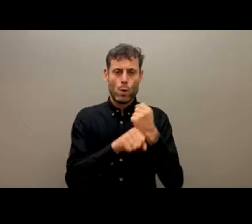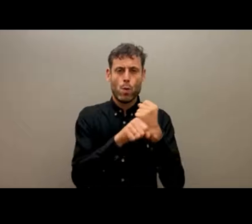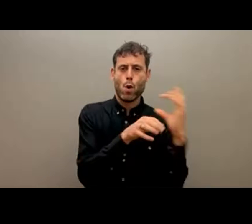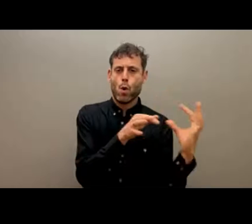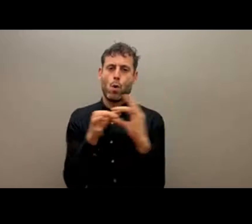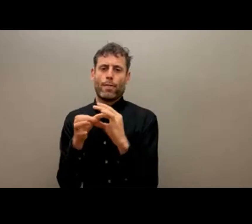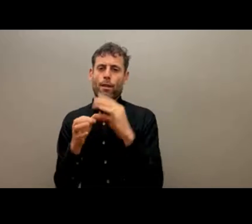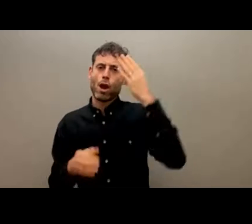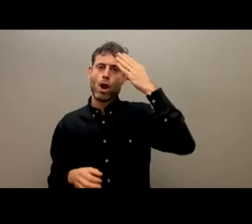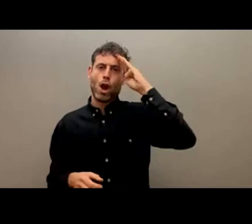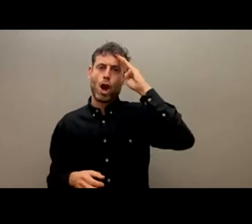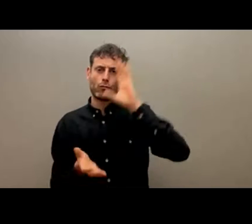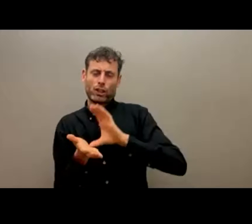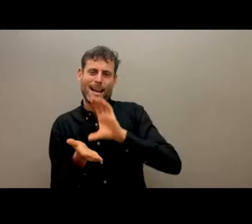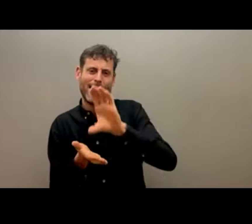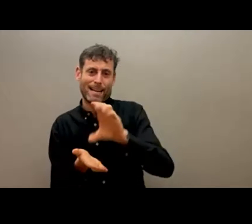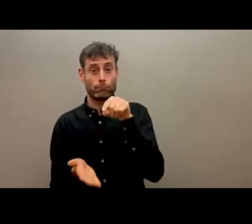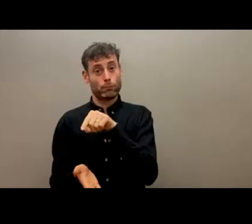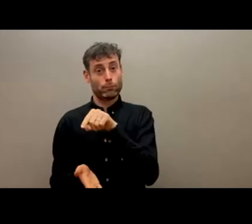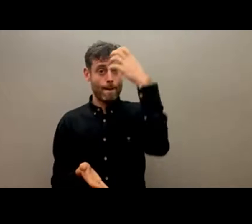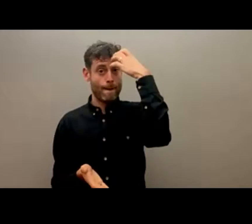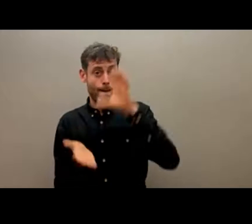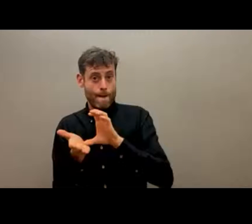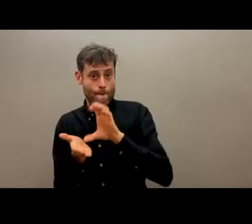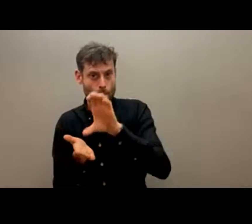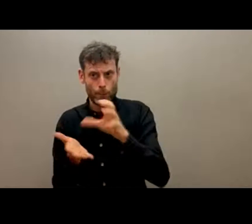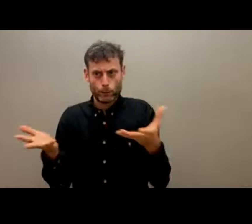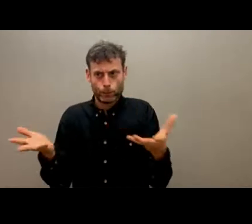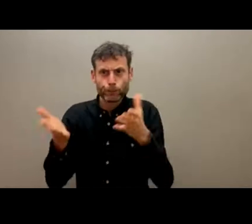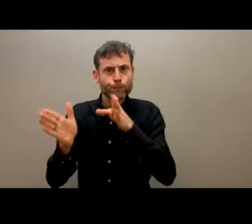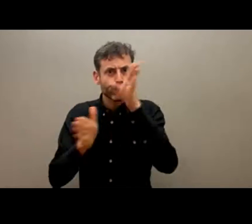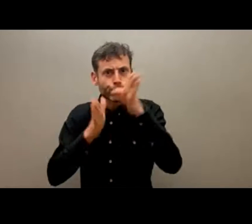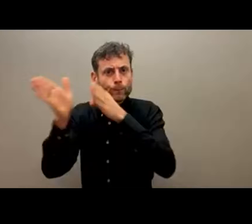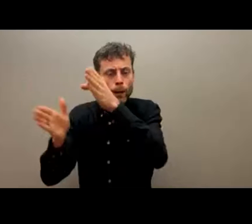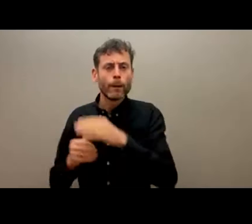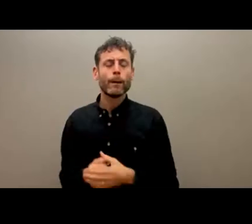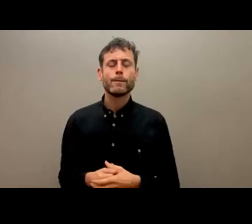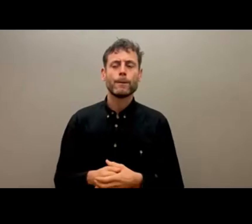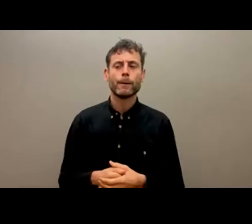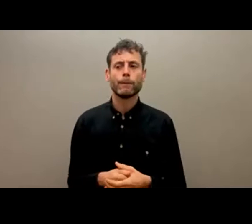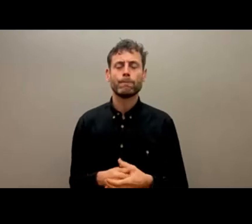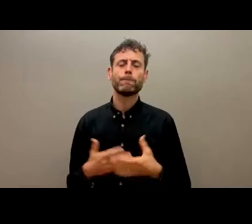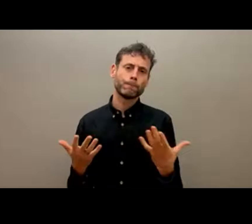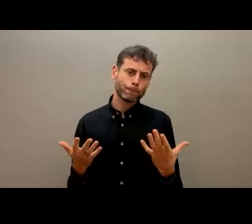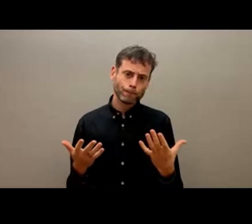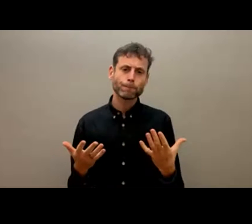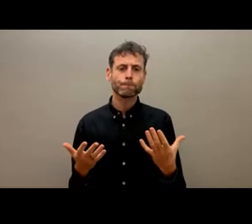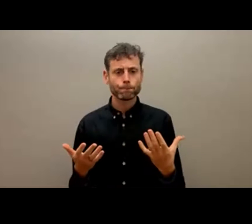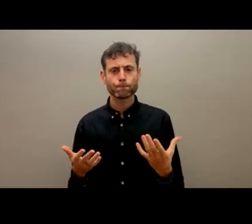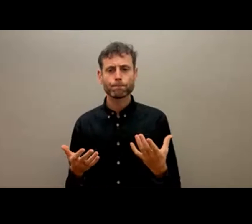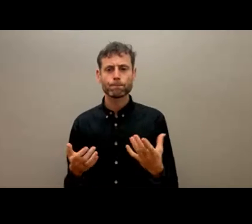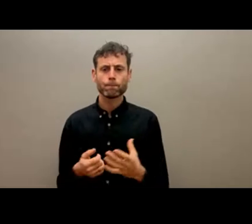more critically around the changing understanding of and